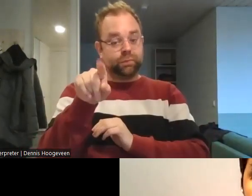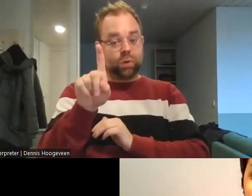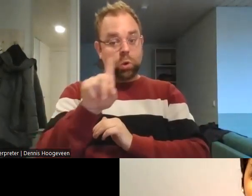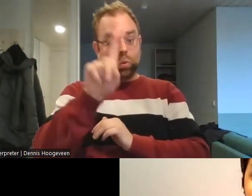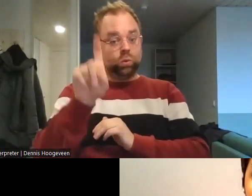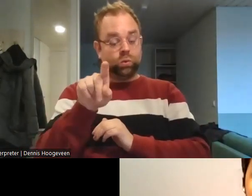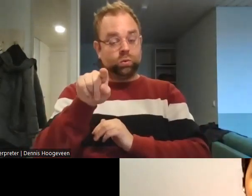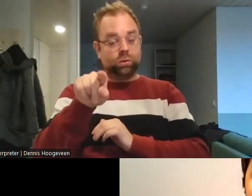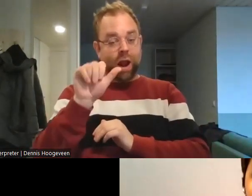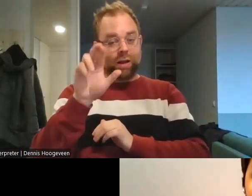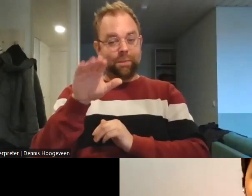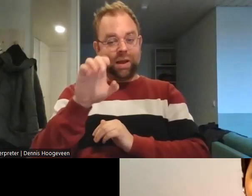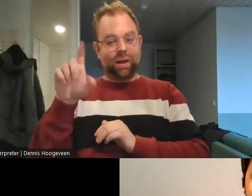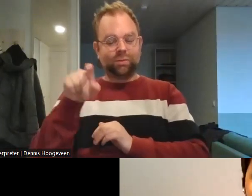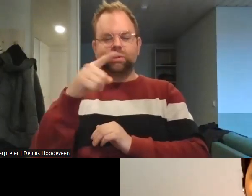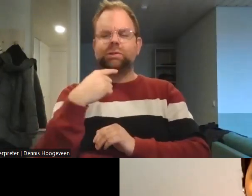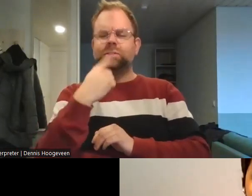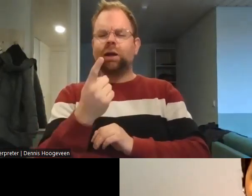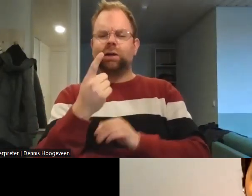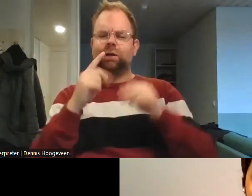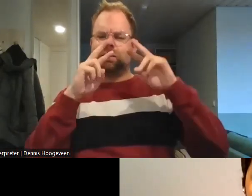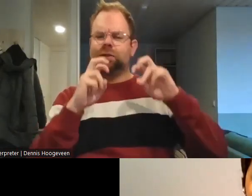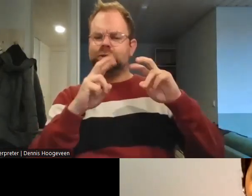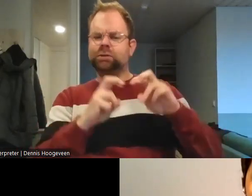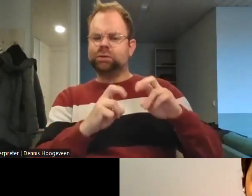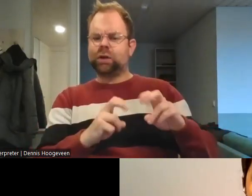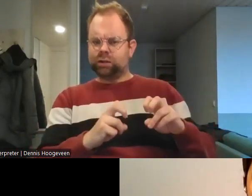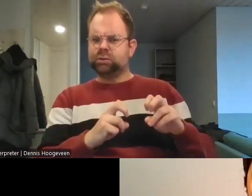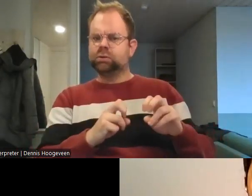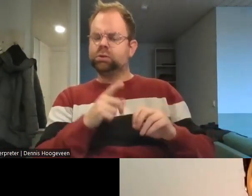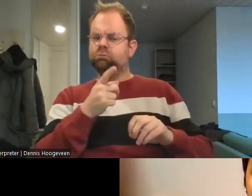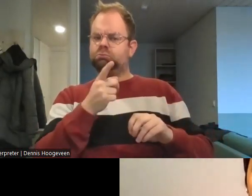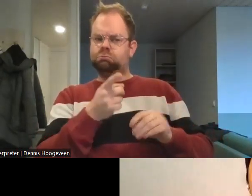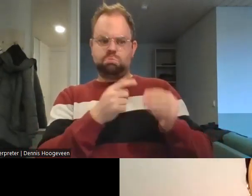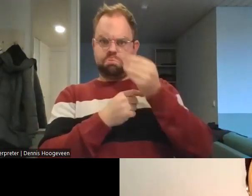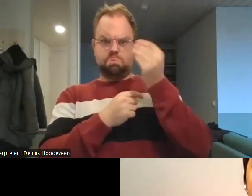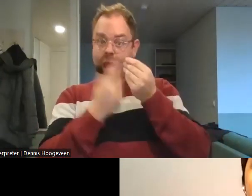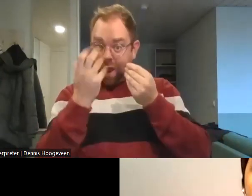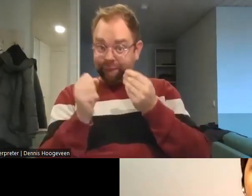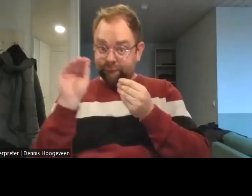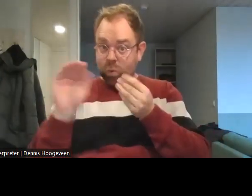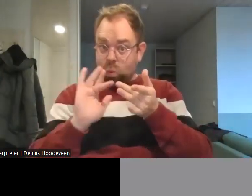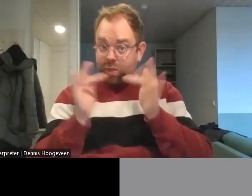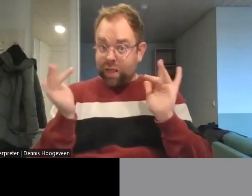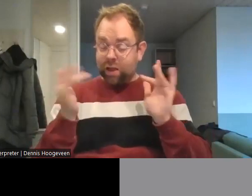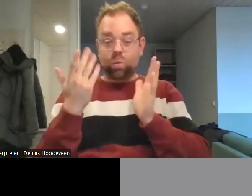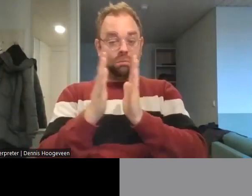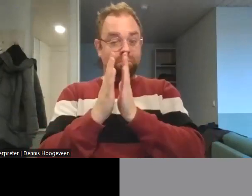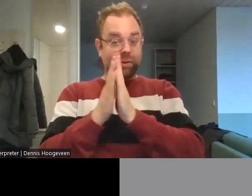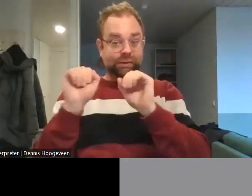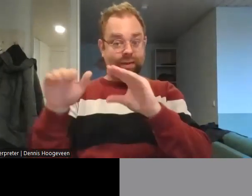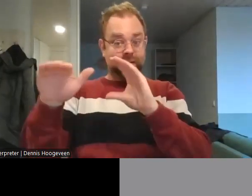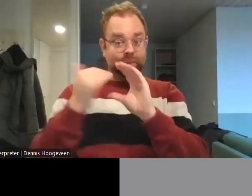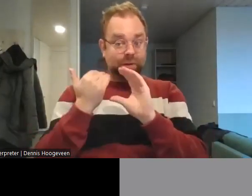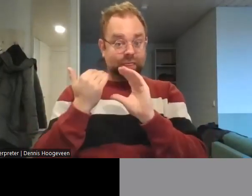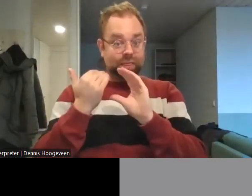could amplify its reach as well, disseminate it. Then we could share it as well with